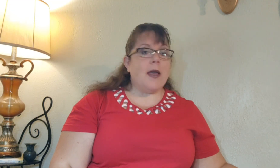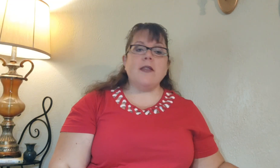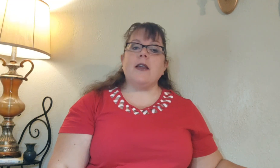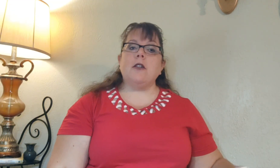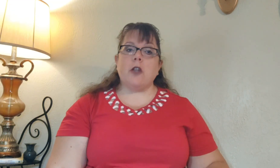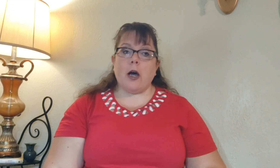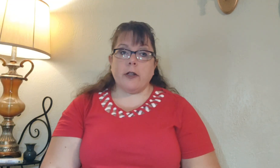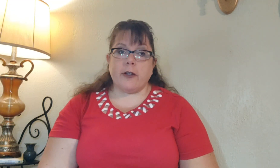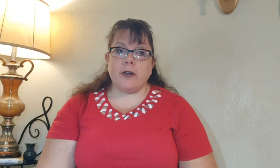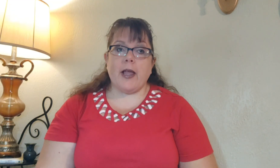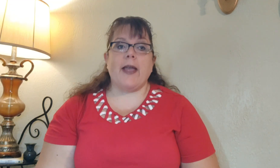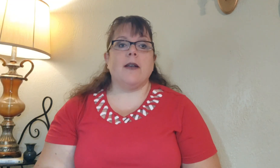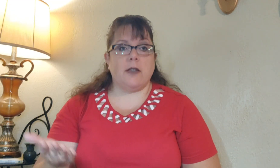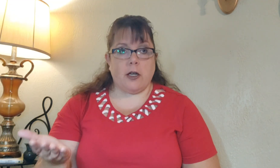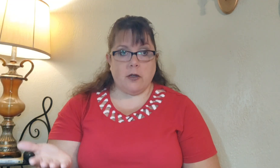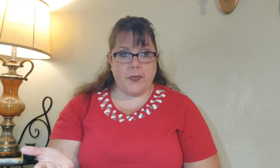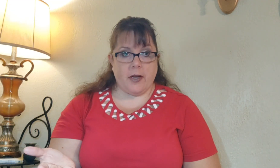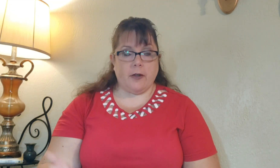And then dollar, like a dollar bill.